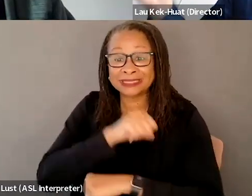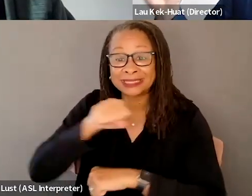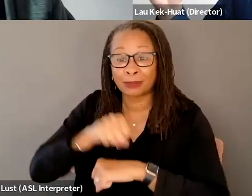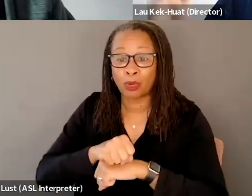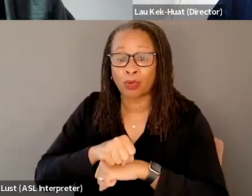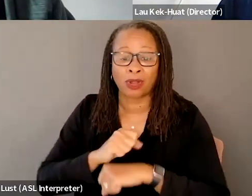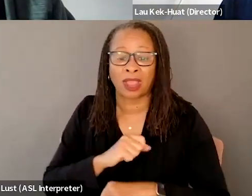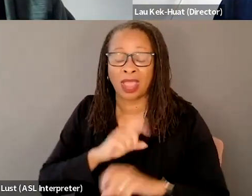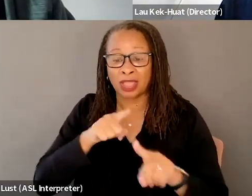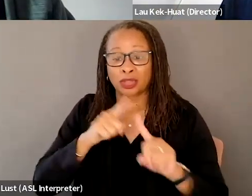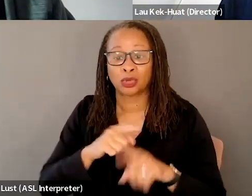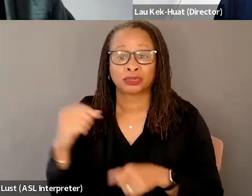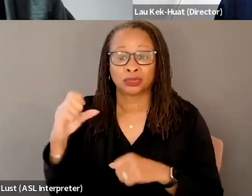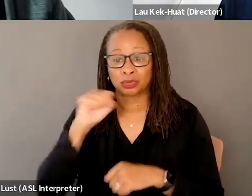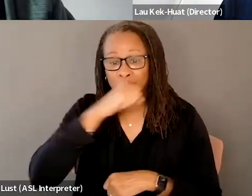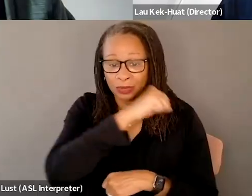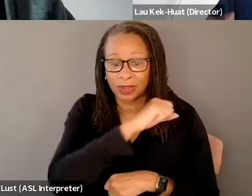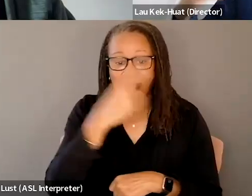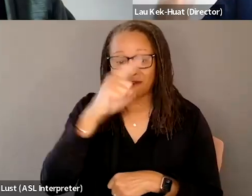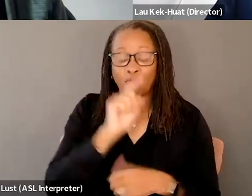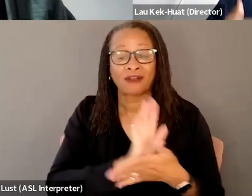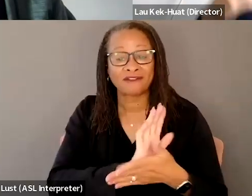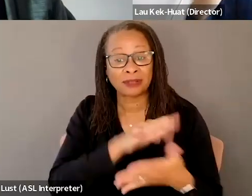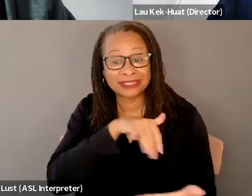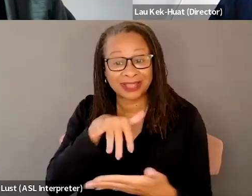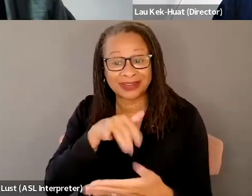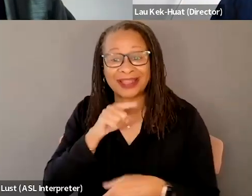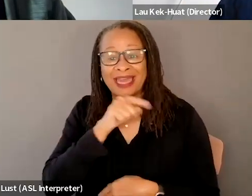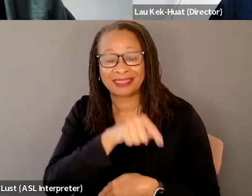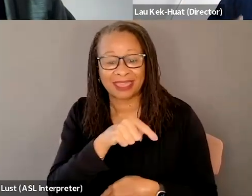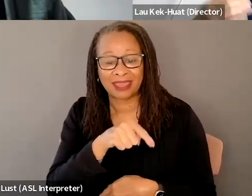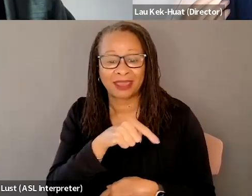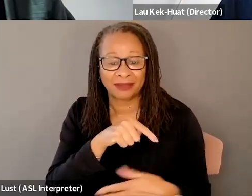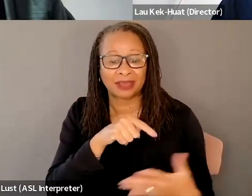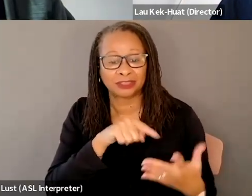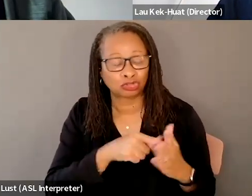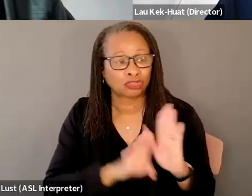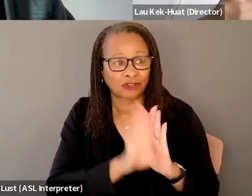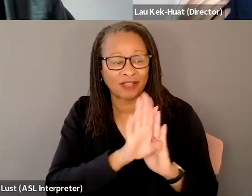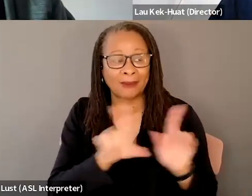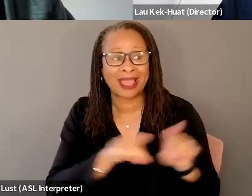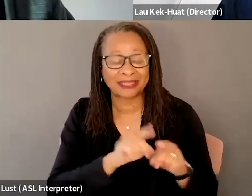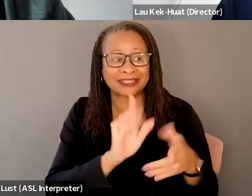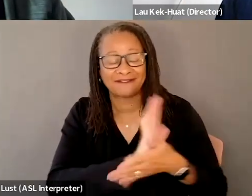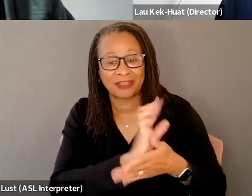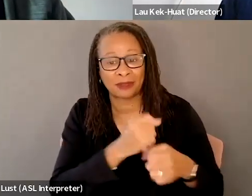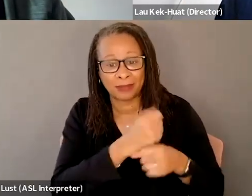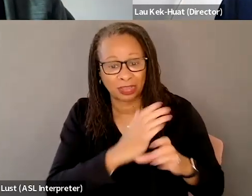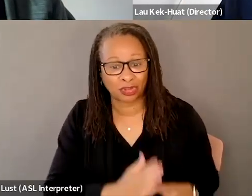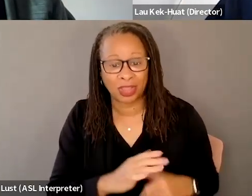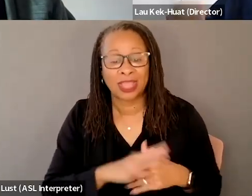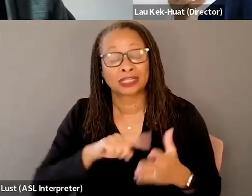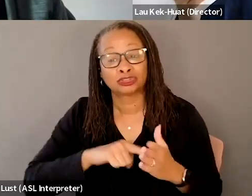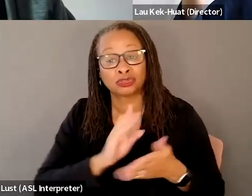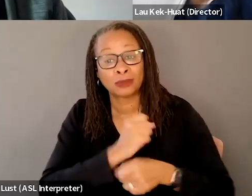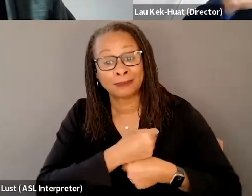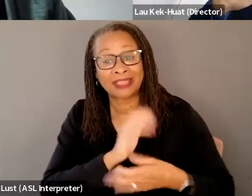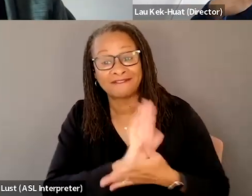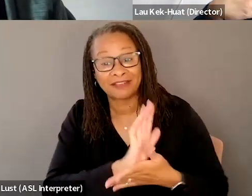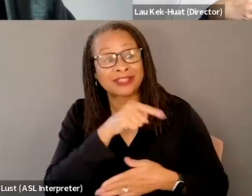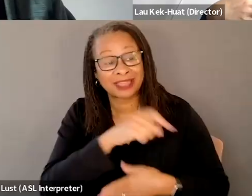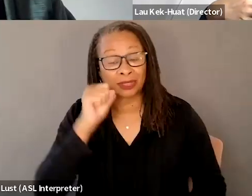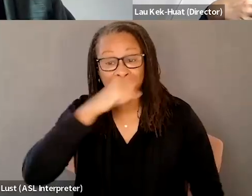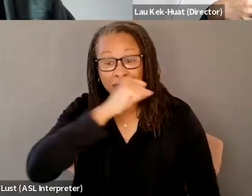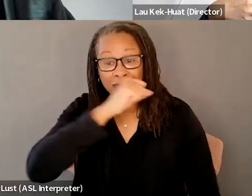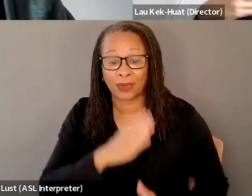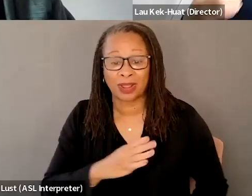I go to Taiwan for film study, and there I start to develop myself as a filmmaker, and I start to make films. So for